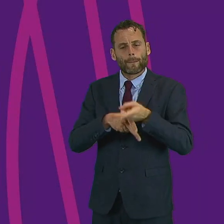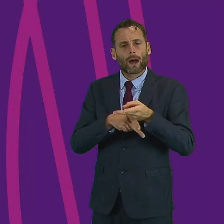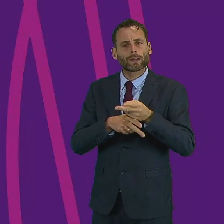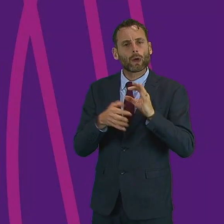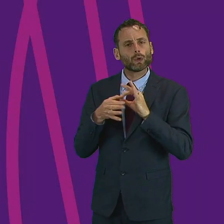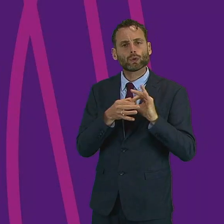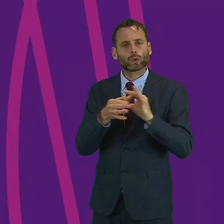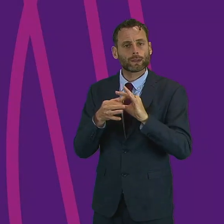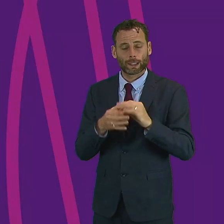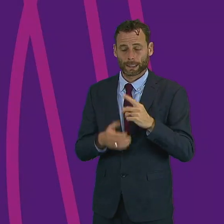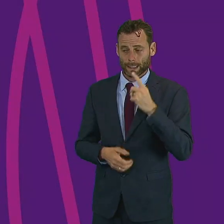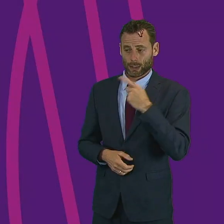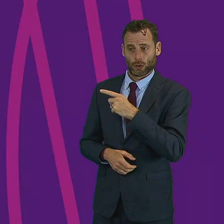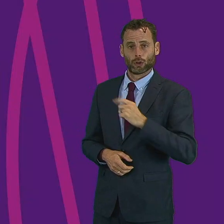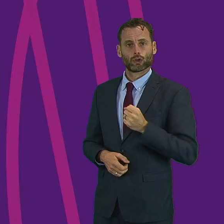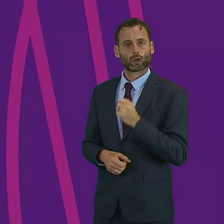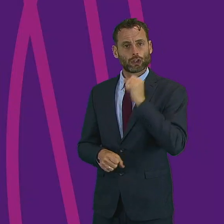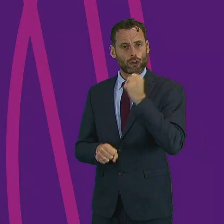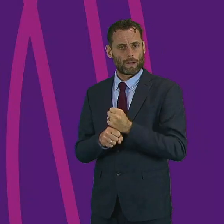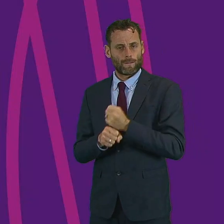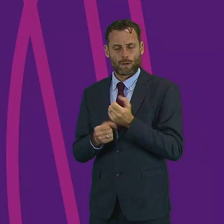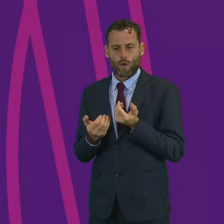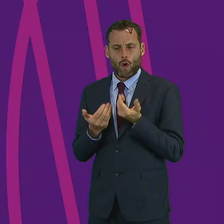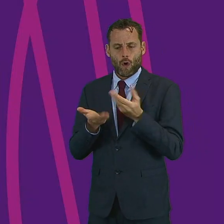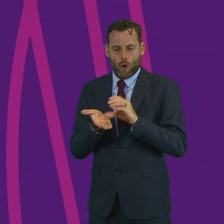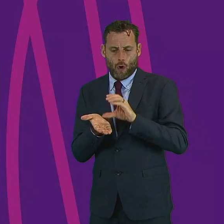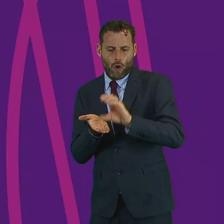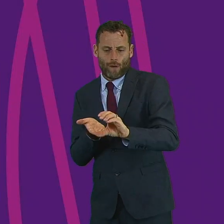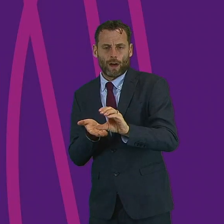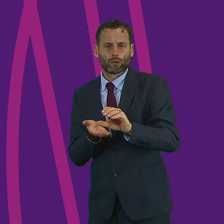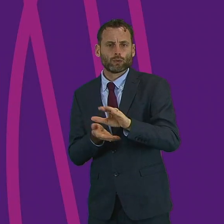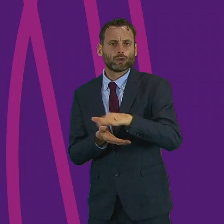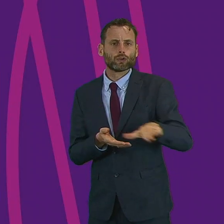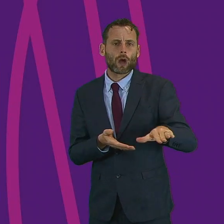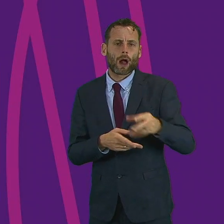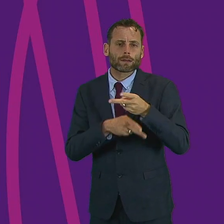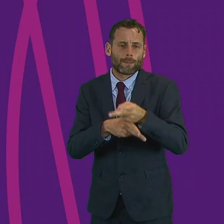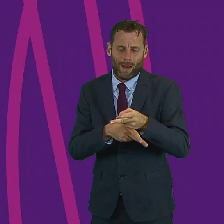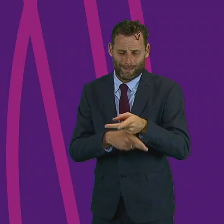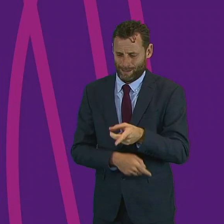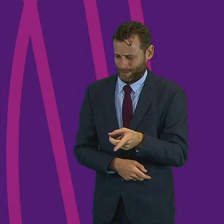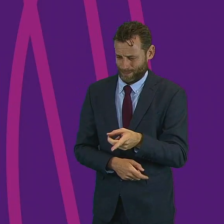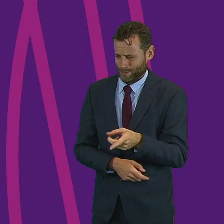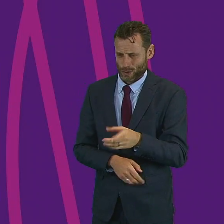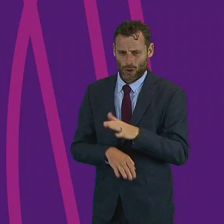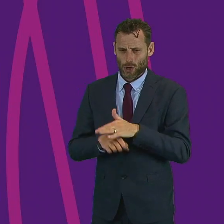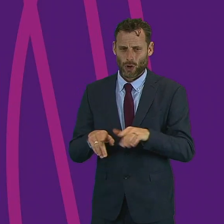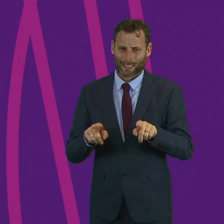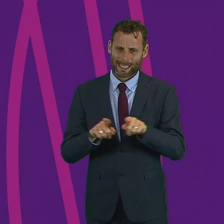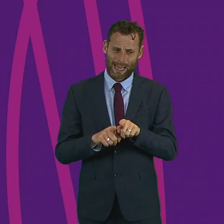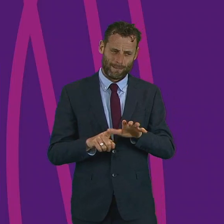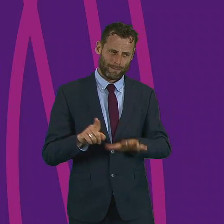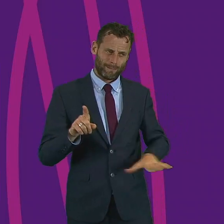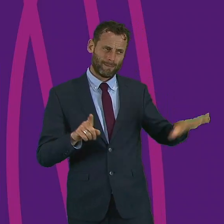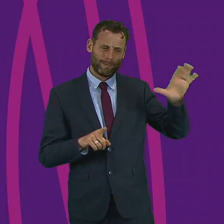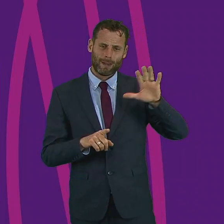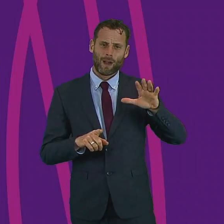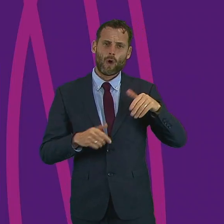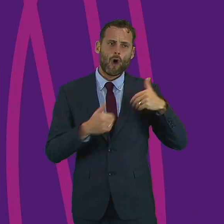it? When will government stop the dredging of our nature-rich seabeds? And when will government end the destruction of